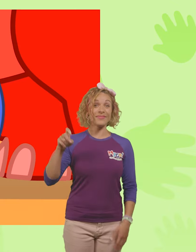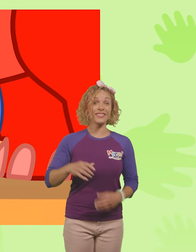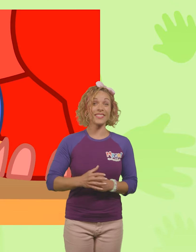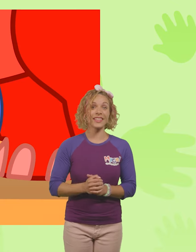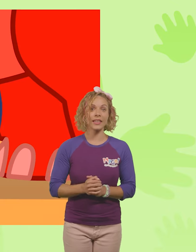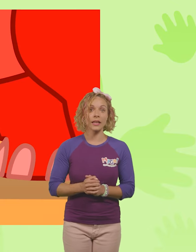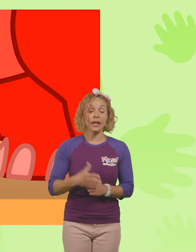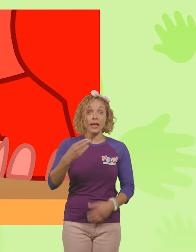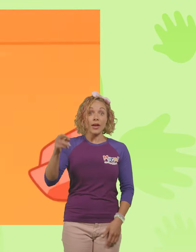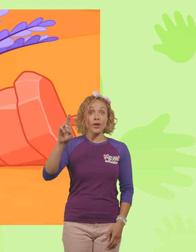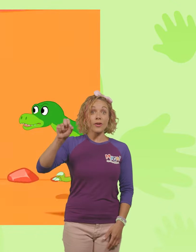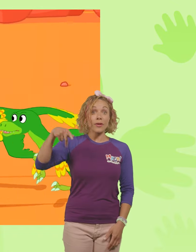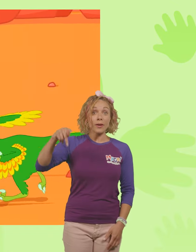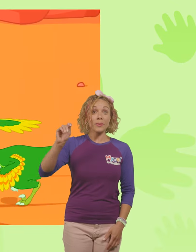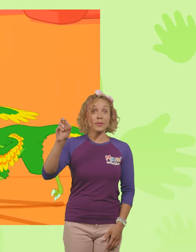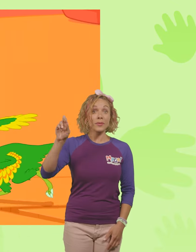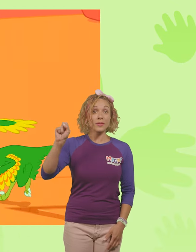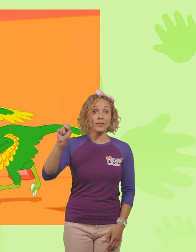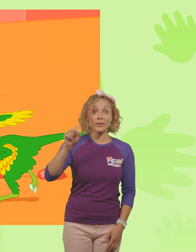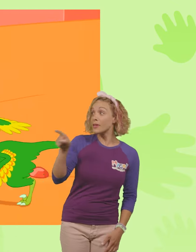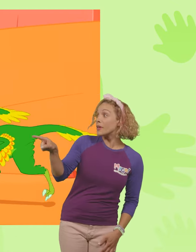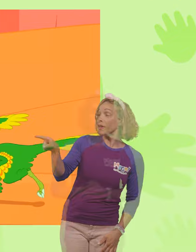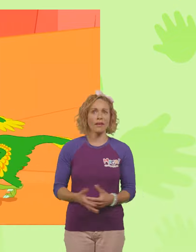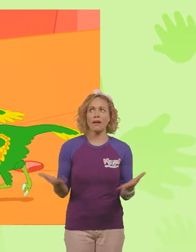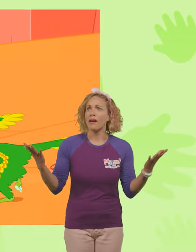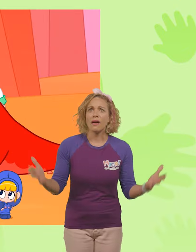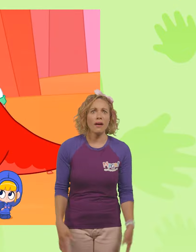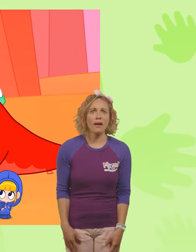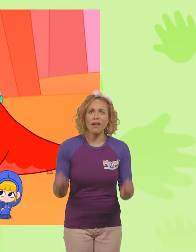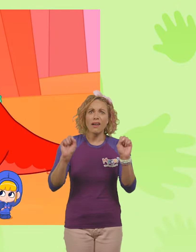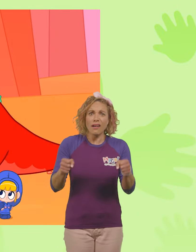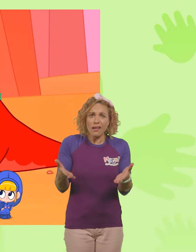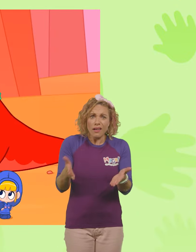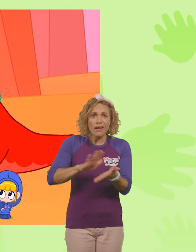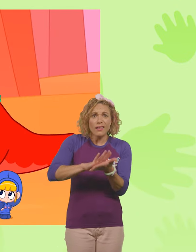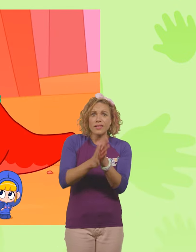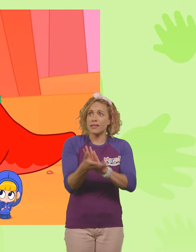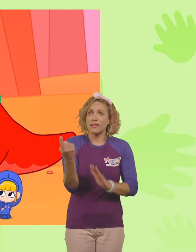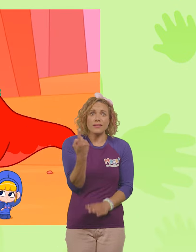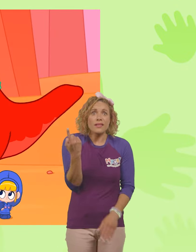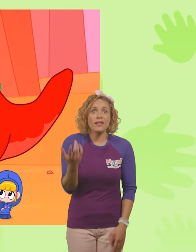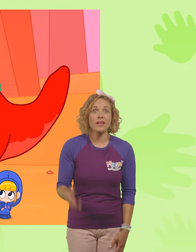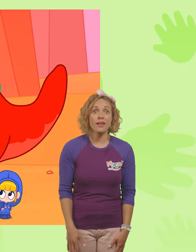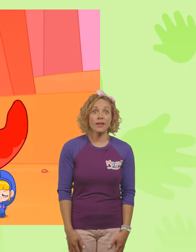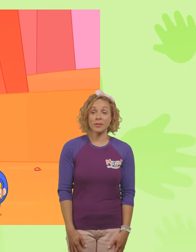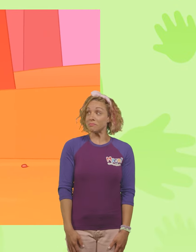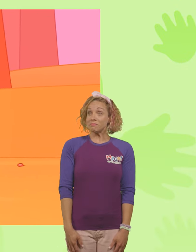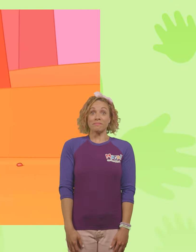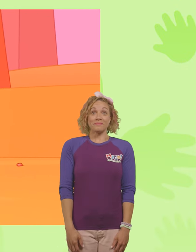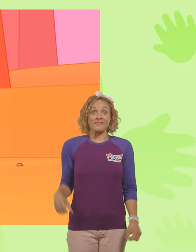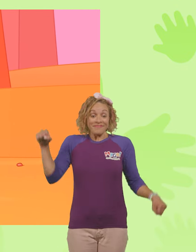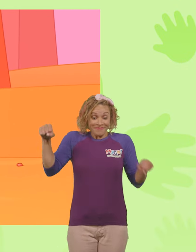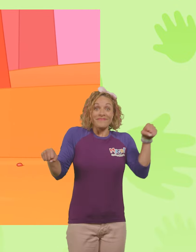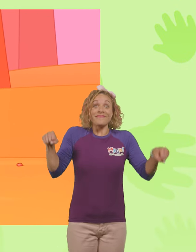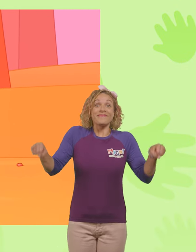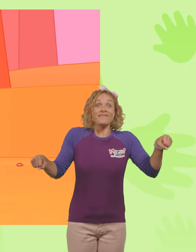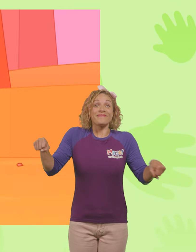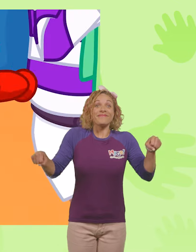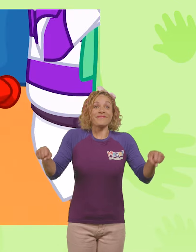T-Rex! And the velociraptors! Can't you morph into something?